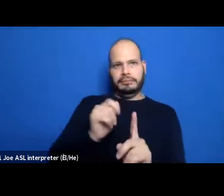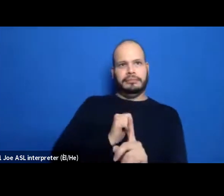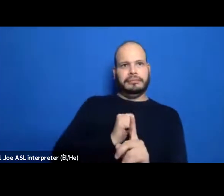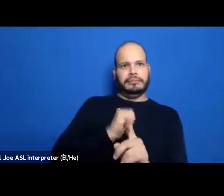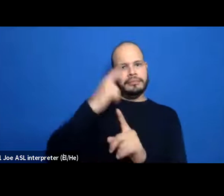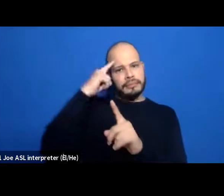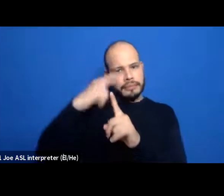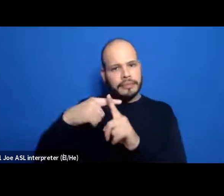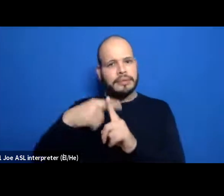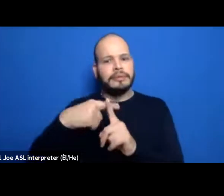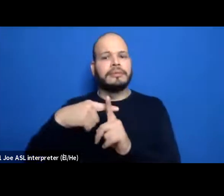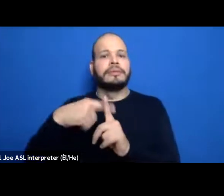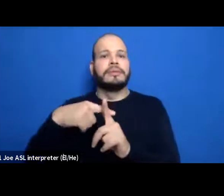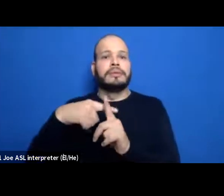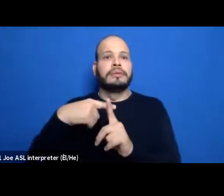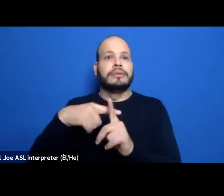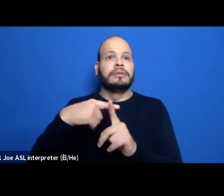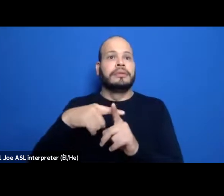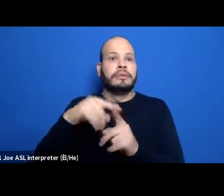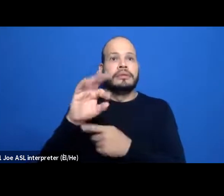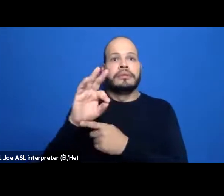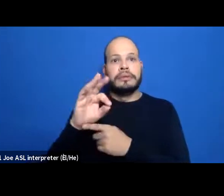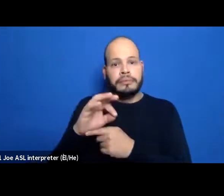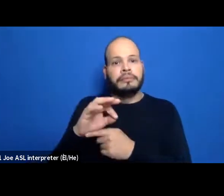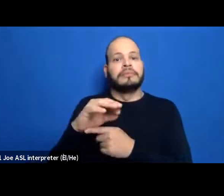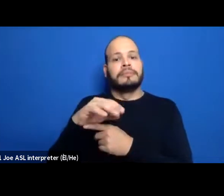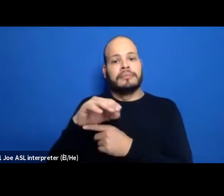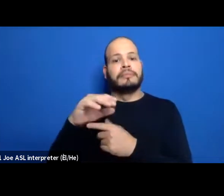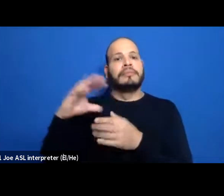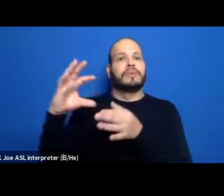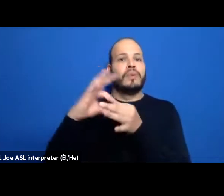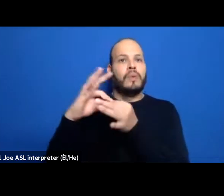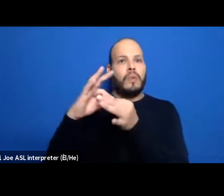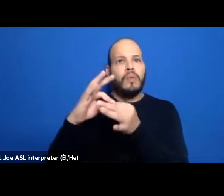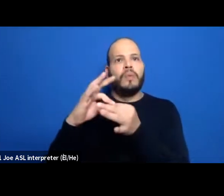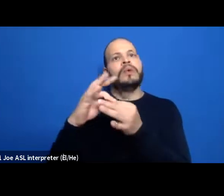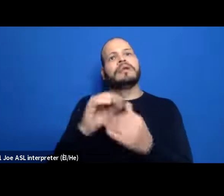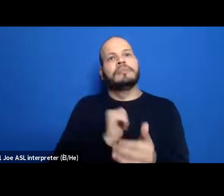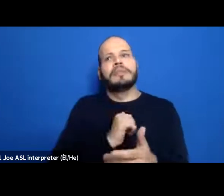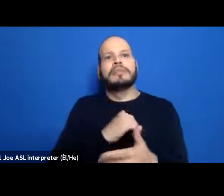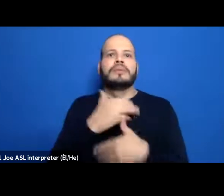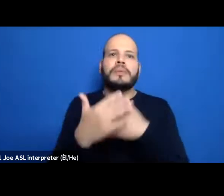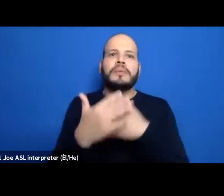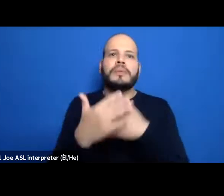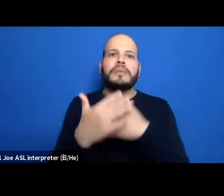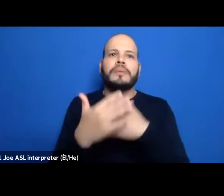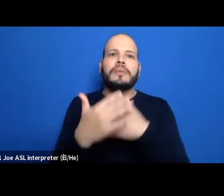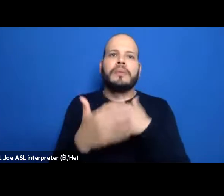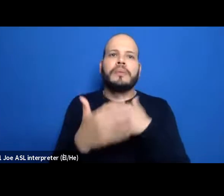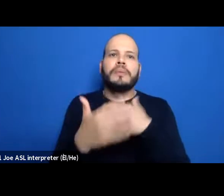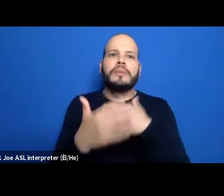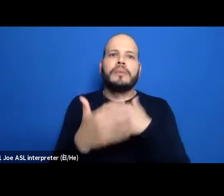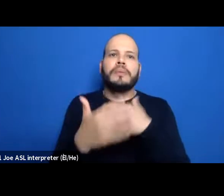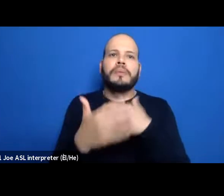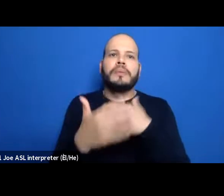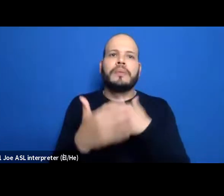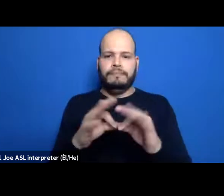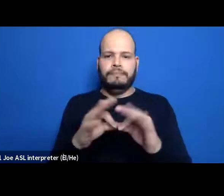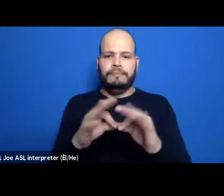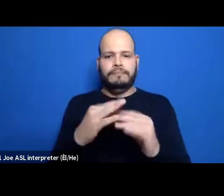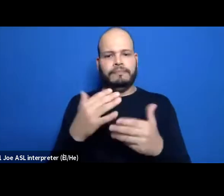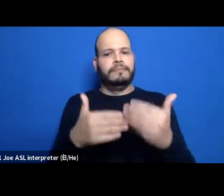Affirmations that bring in this notion of self-love and acceptance of oneself, that evaluate those barriers, that teach us to read